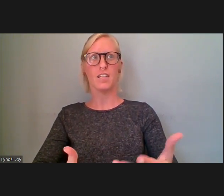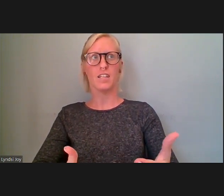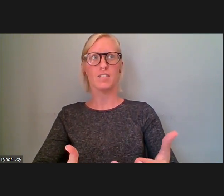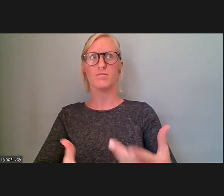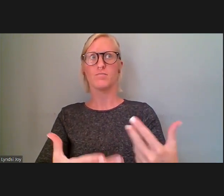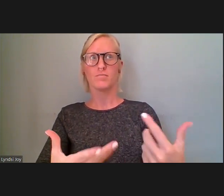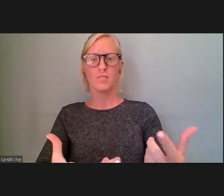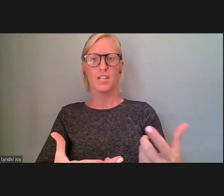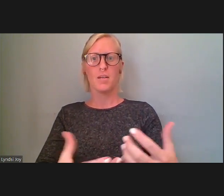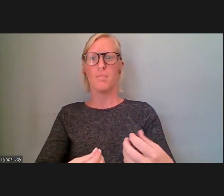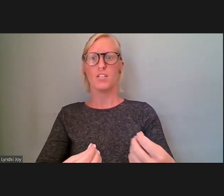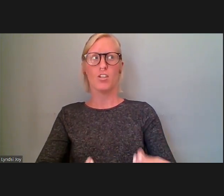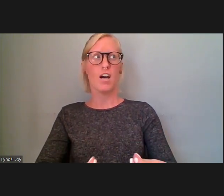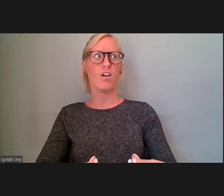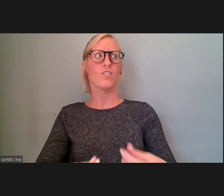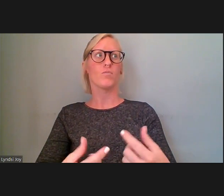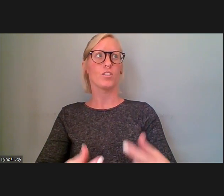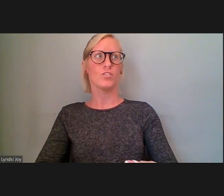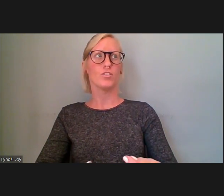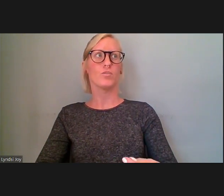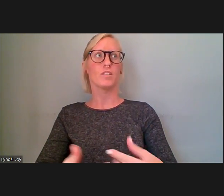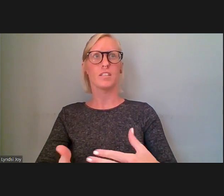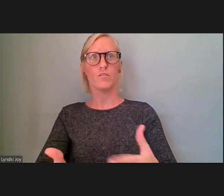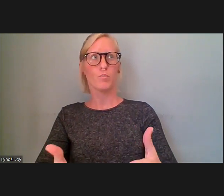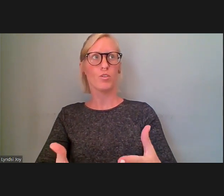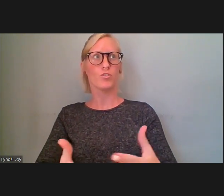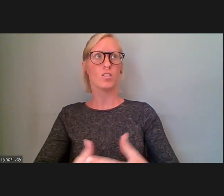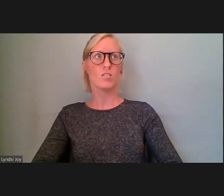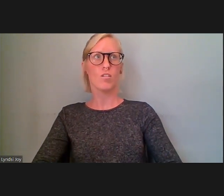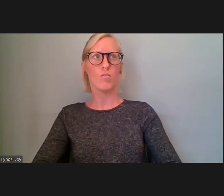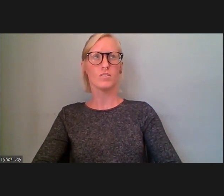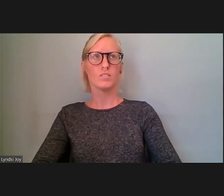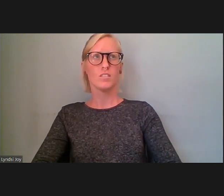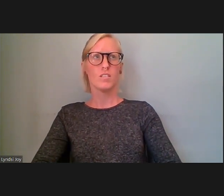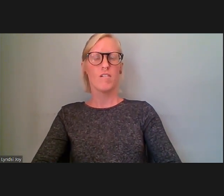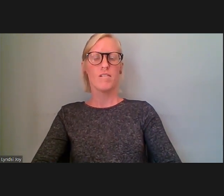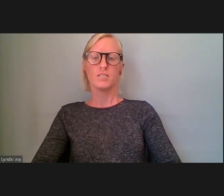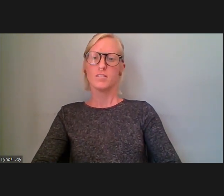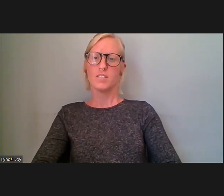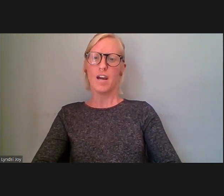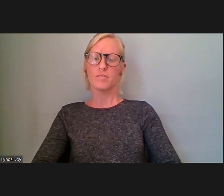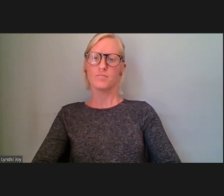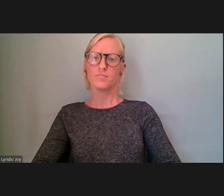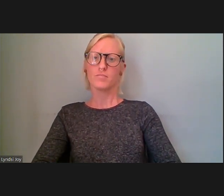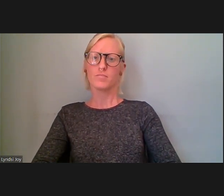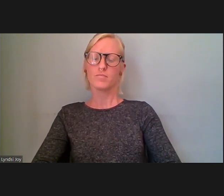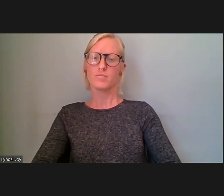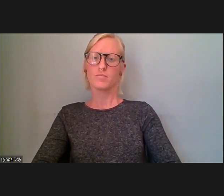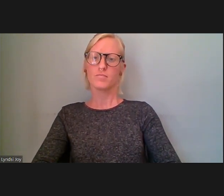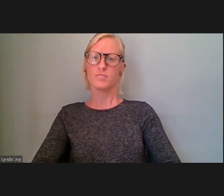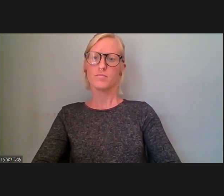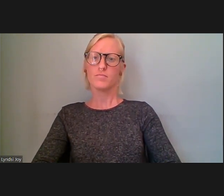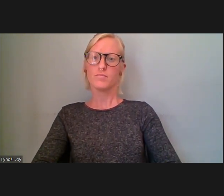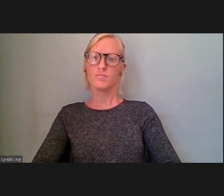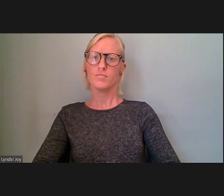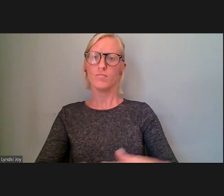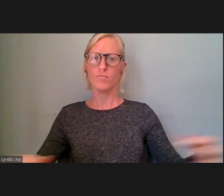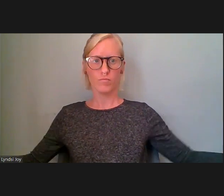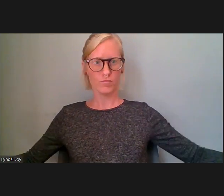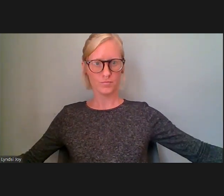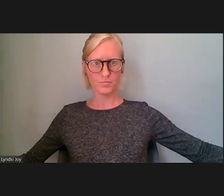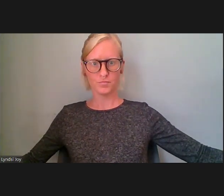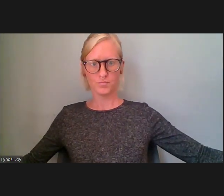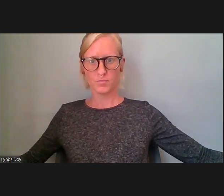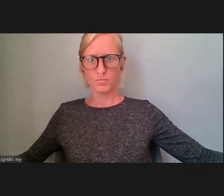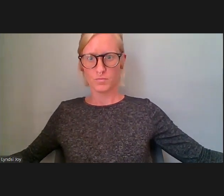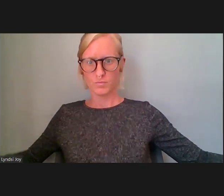facts and like mental health and what to do and like different approaches. So yeah. No, I think what you